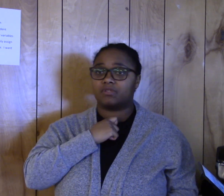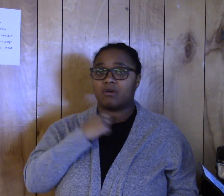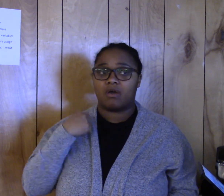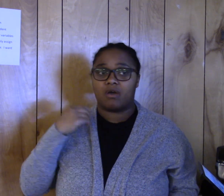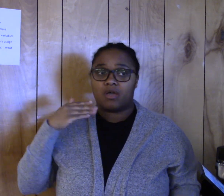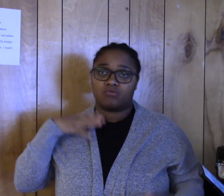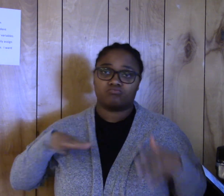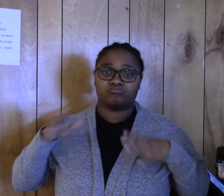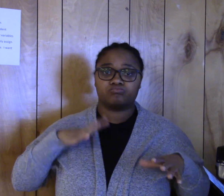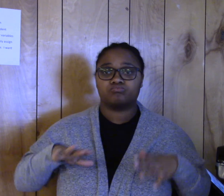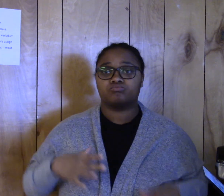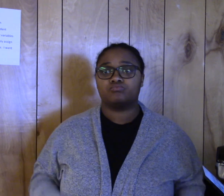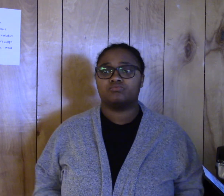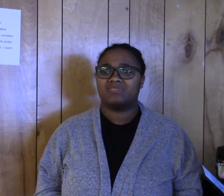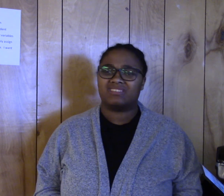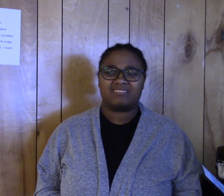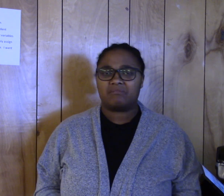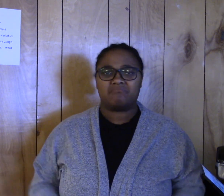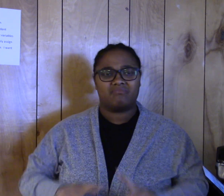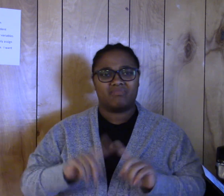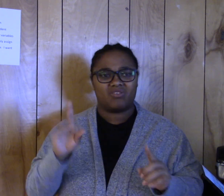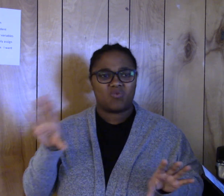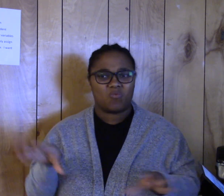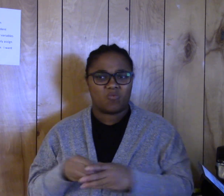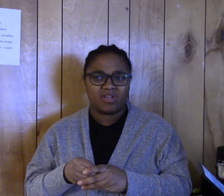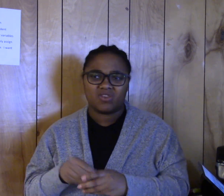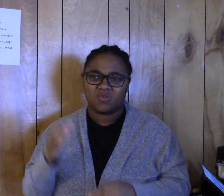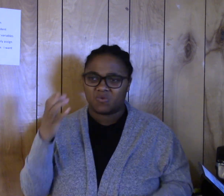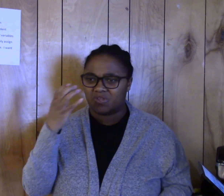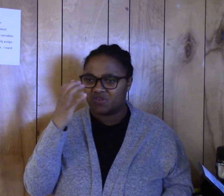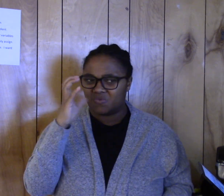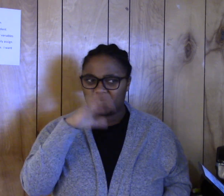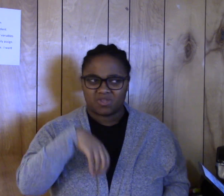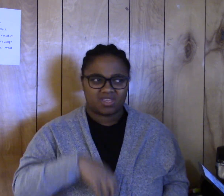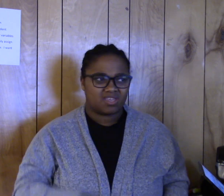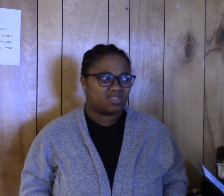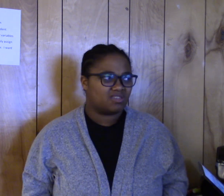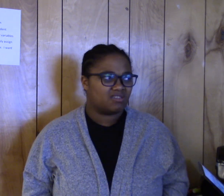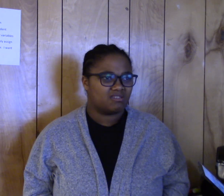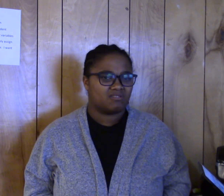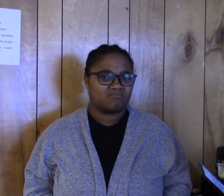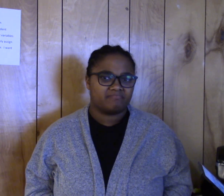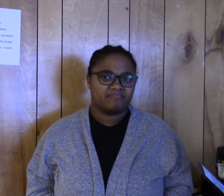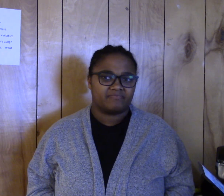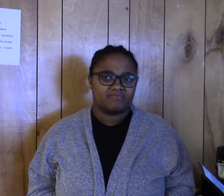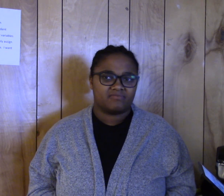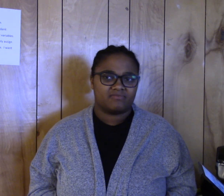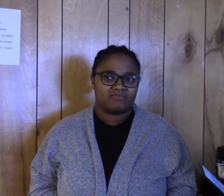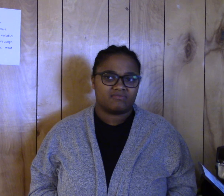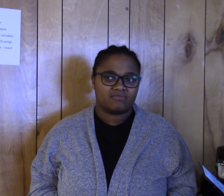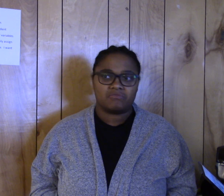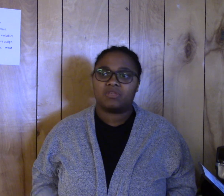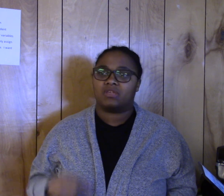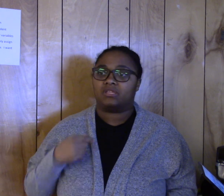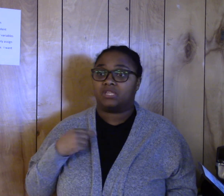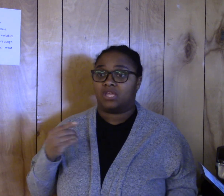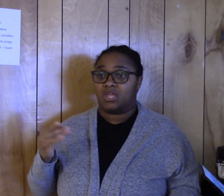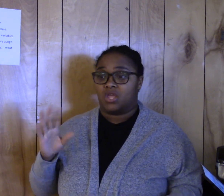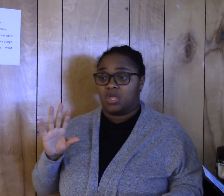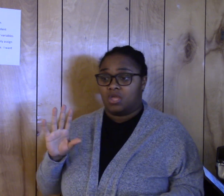it got stranger as it went along because they started engaging in their personal religious practices, which I have no problem